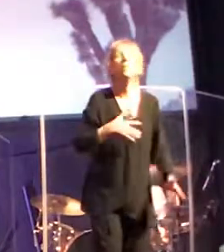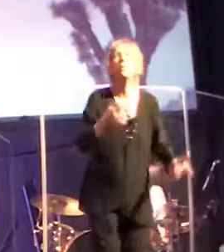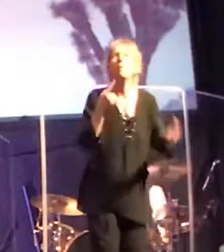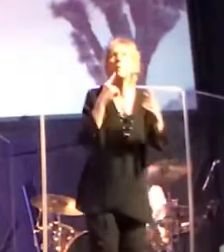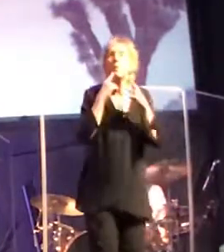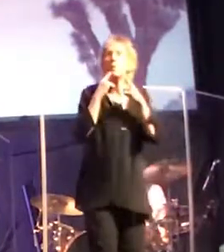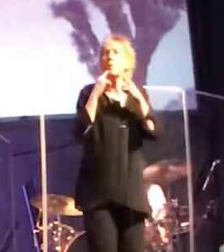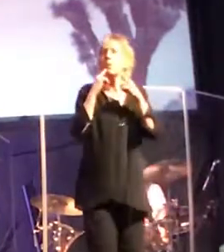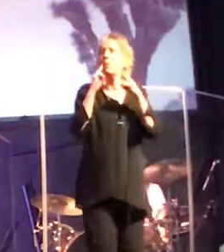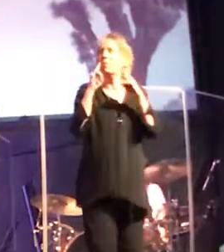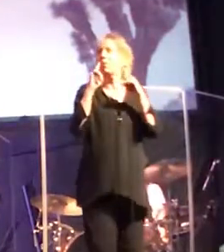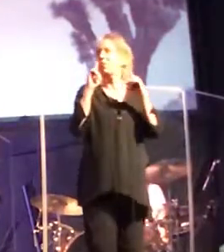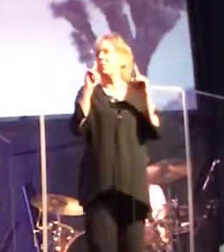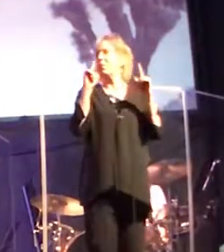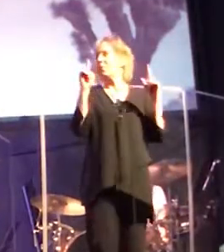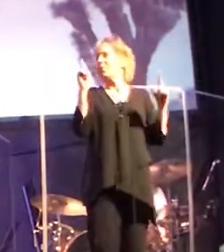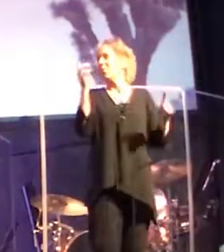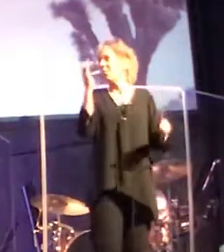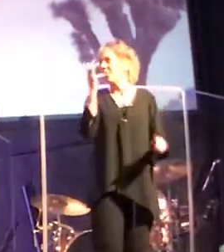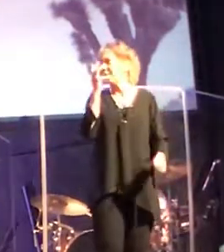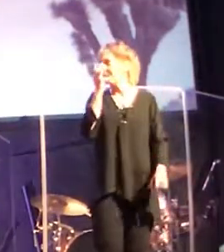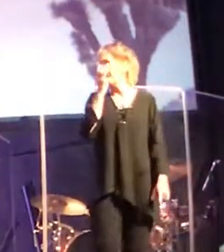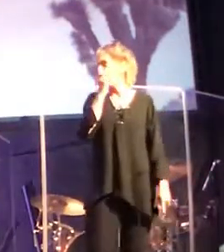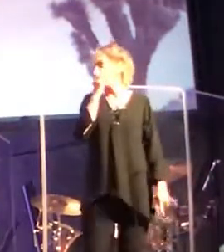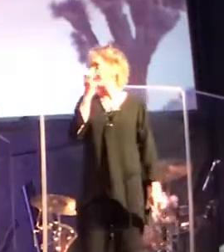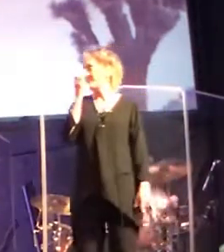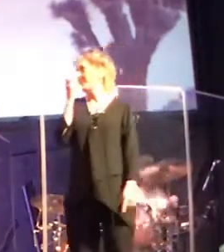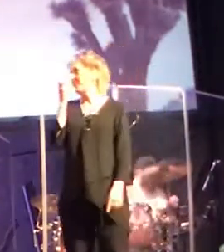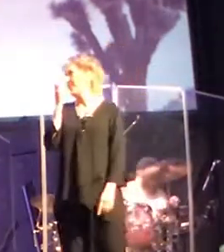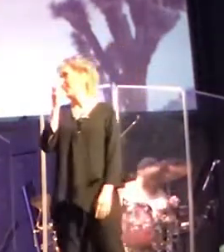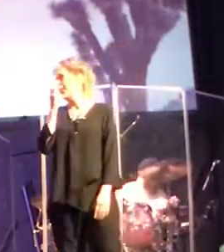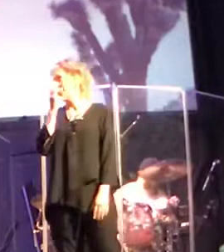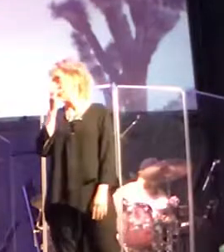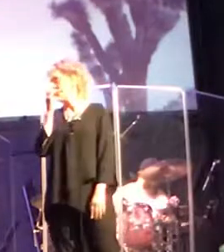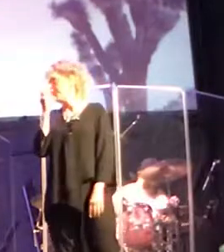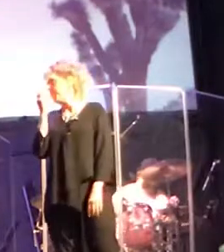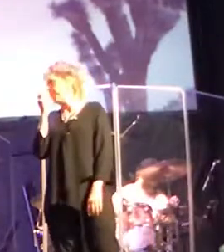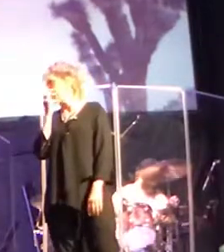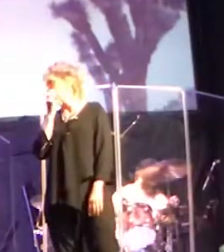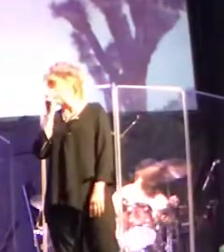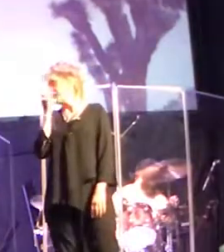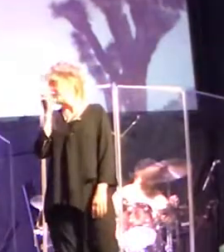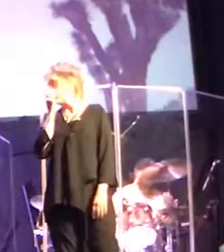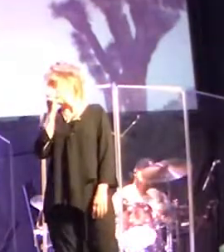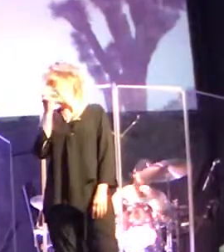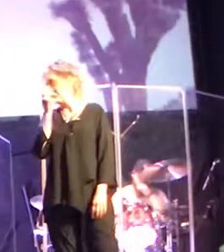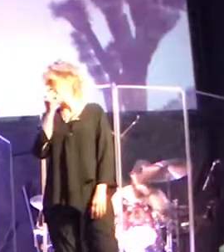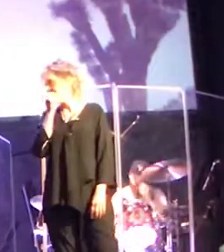Thank you.